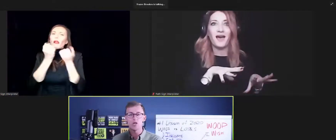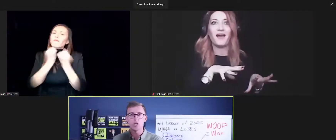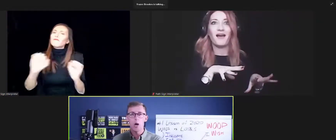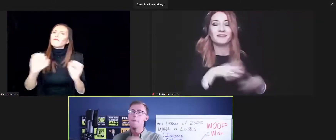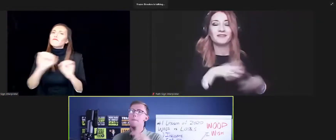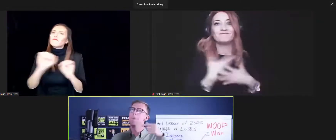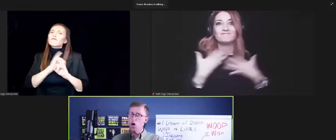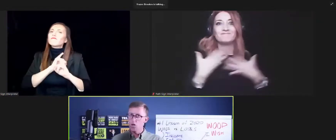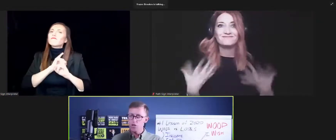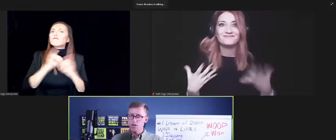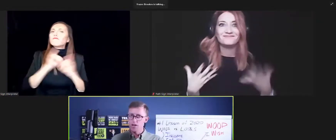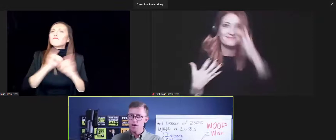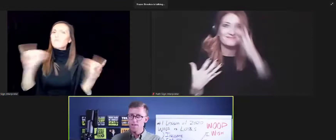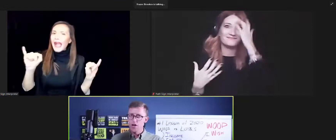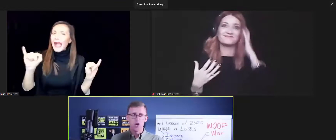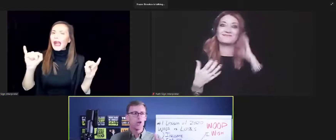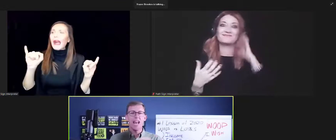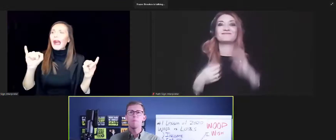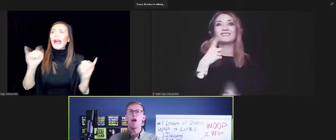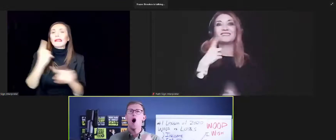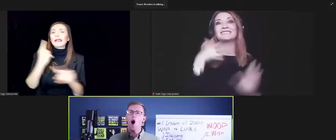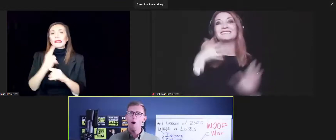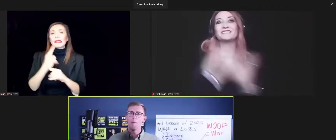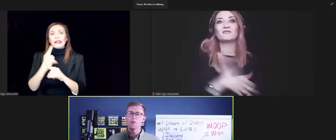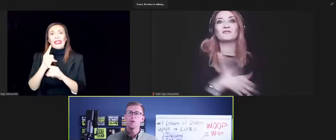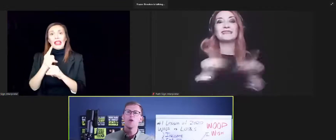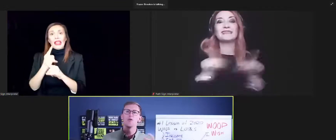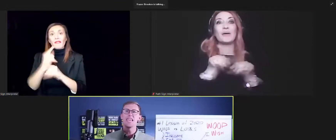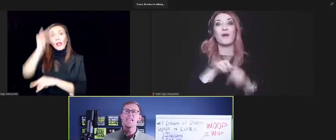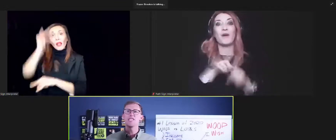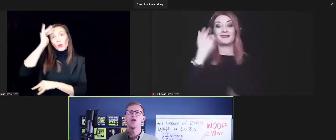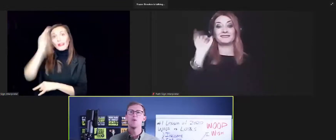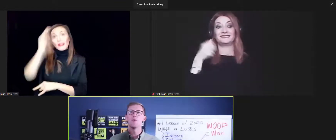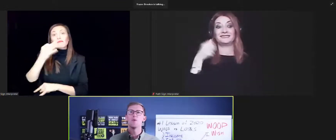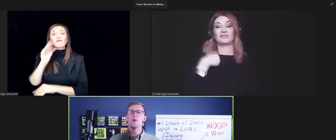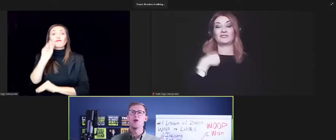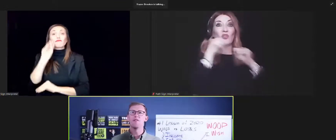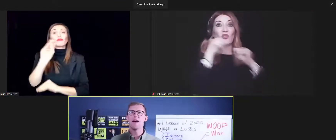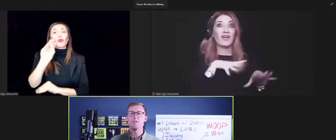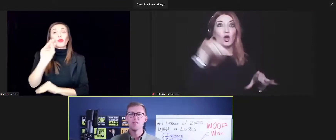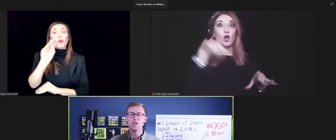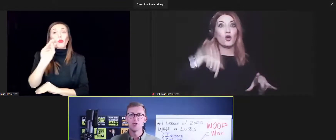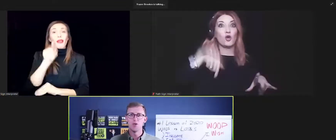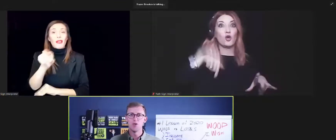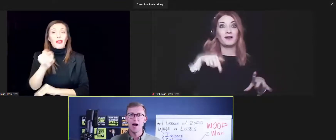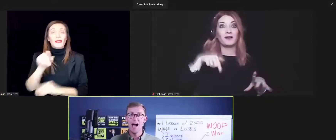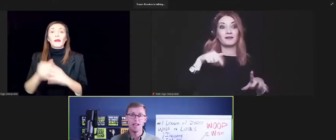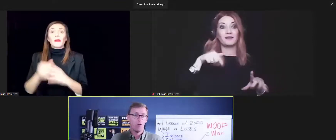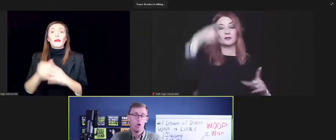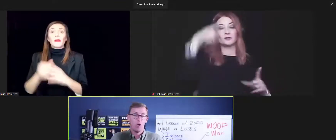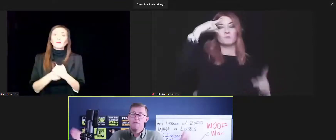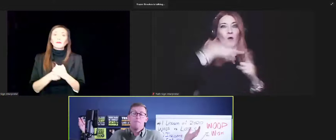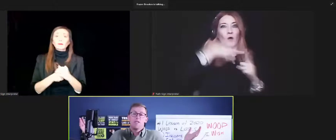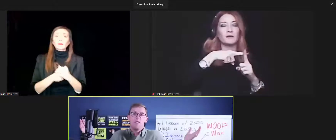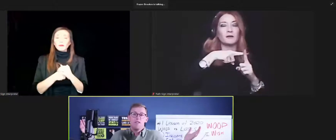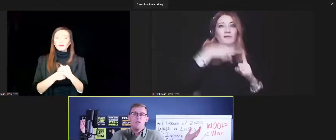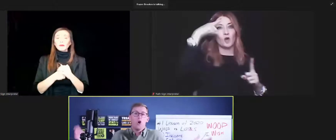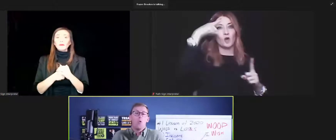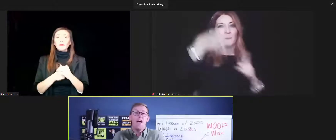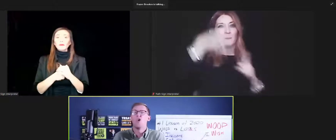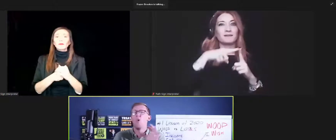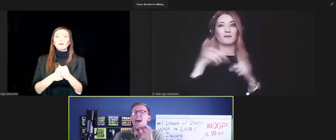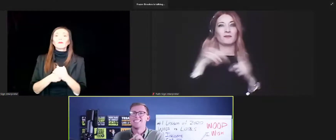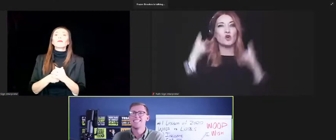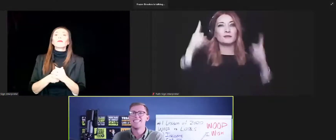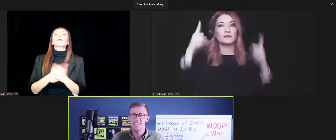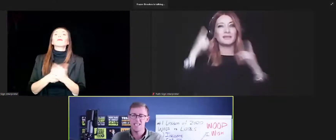is, but you're going to now be armed with what you need to in order for them to not quit or